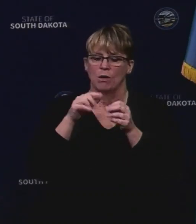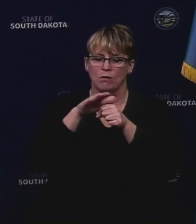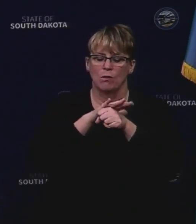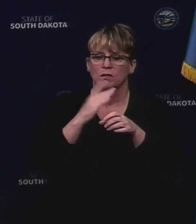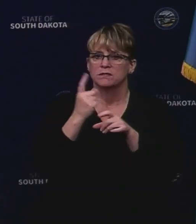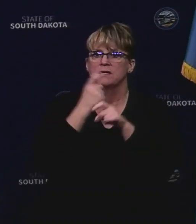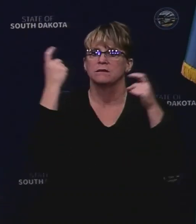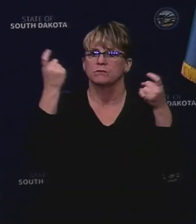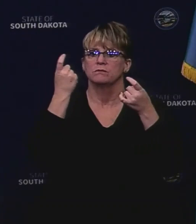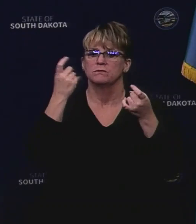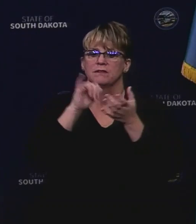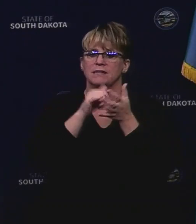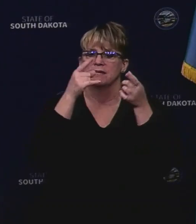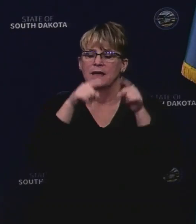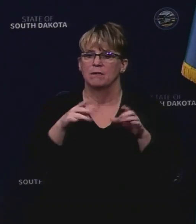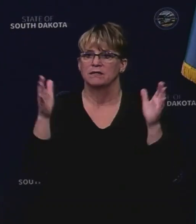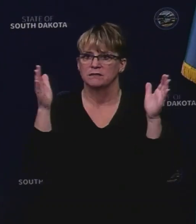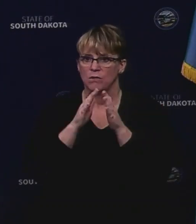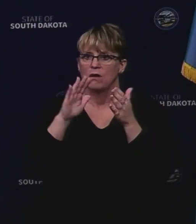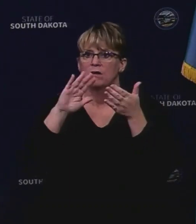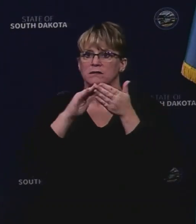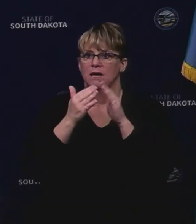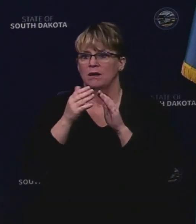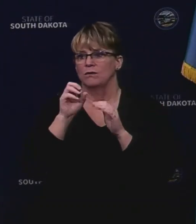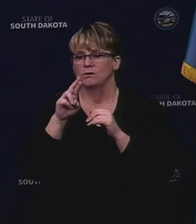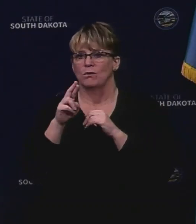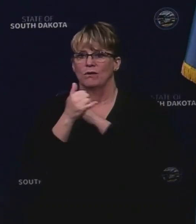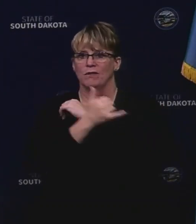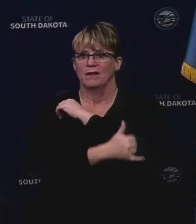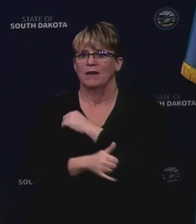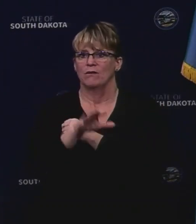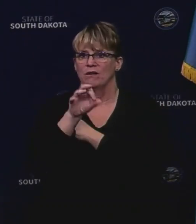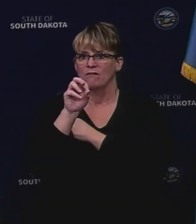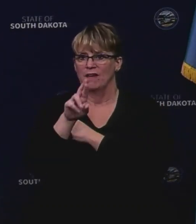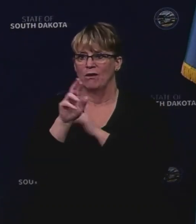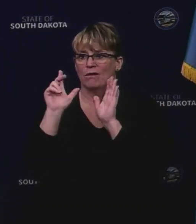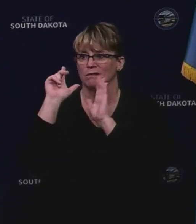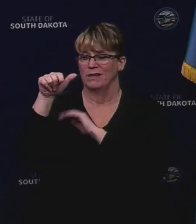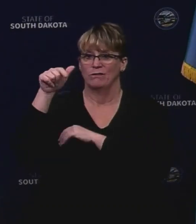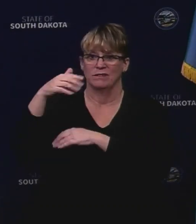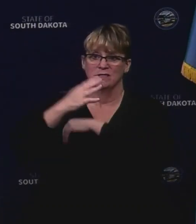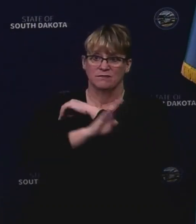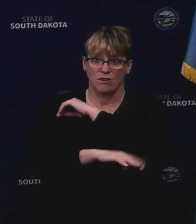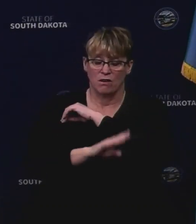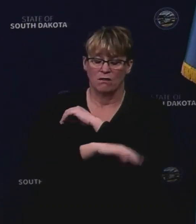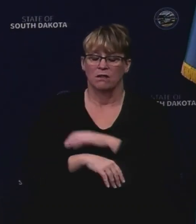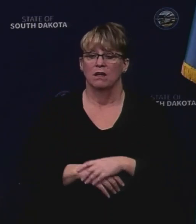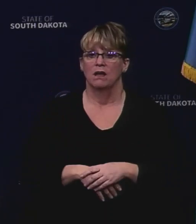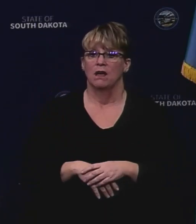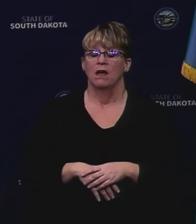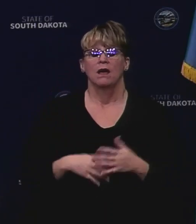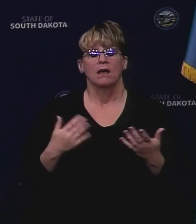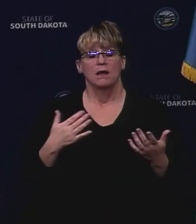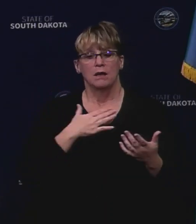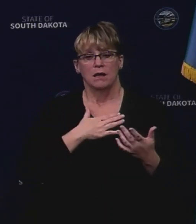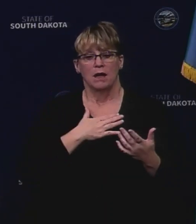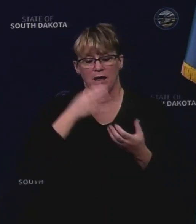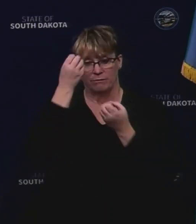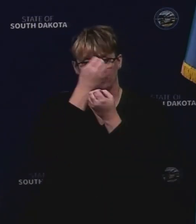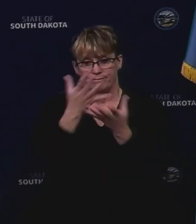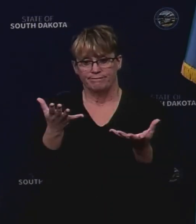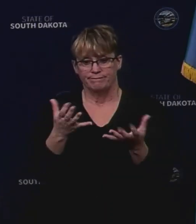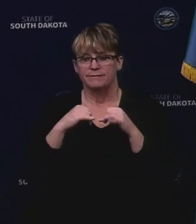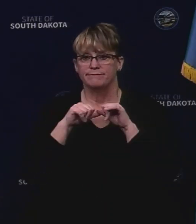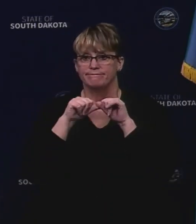that might be happening in our small towns or county fairs coming up later this fall. What I've encouraged them to do is to stay flexible, that they